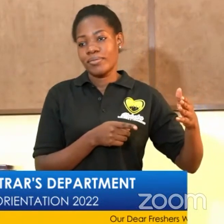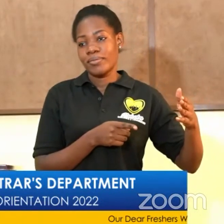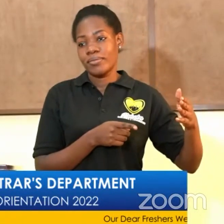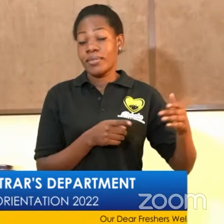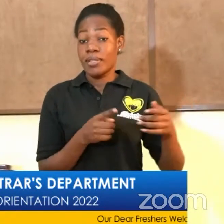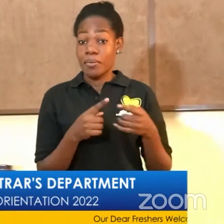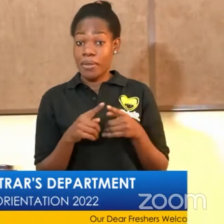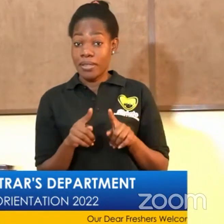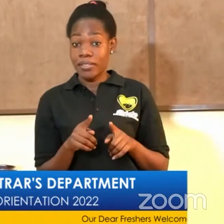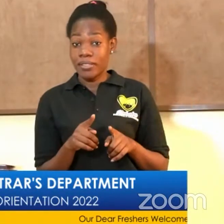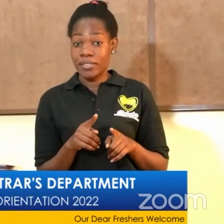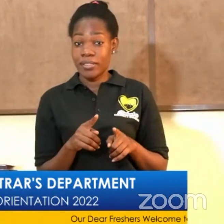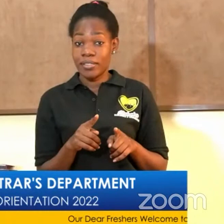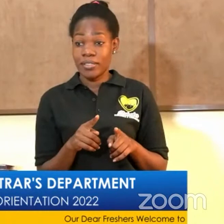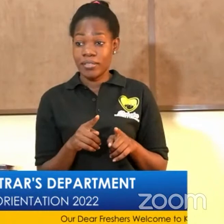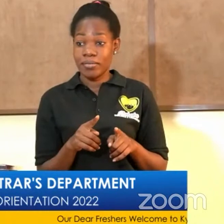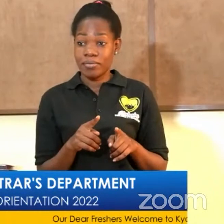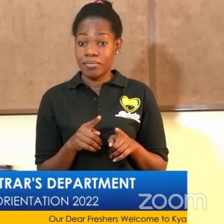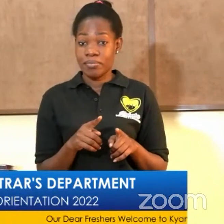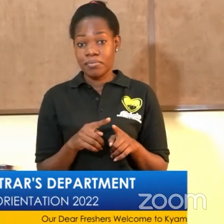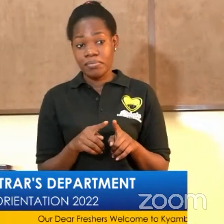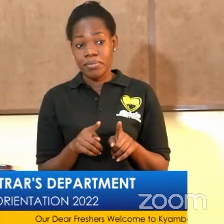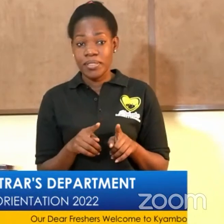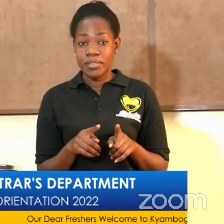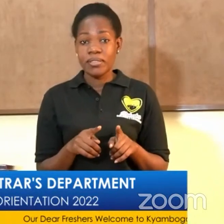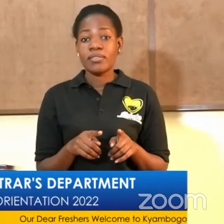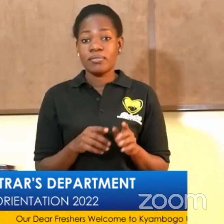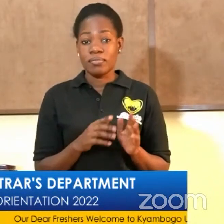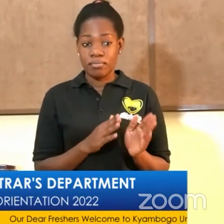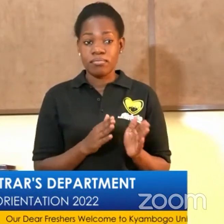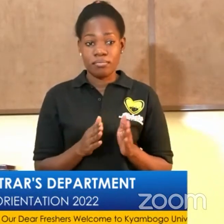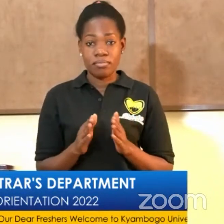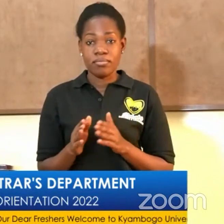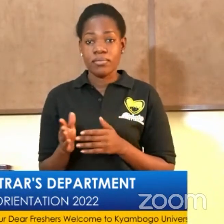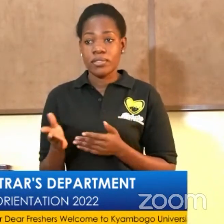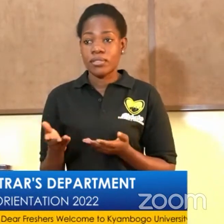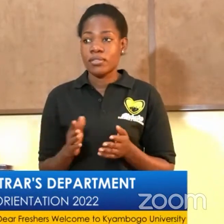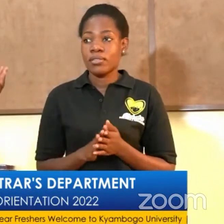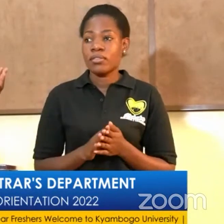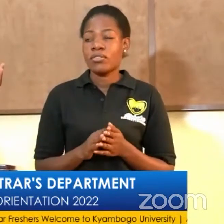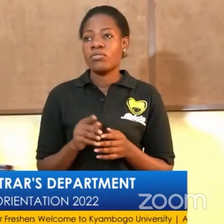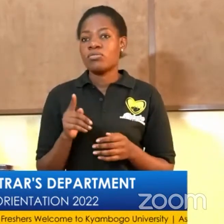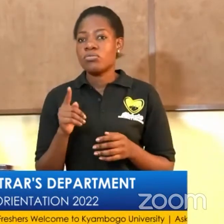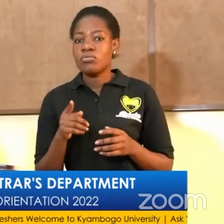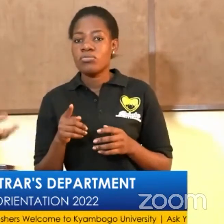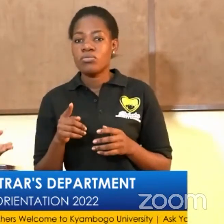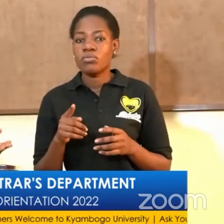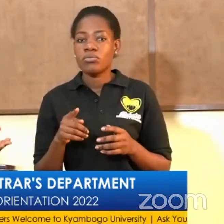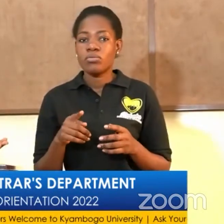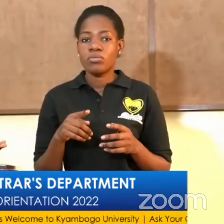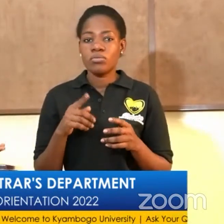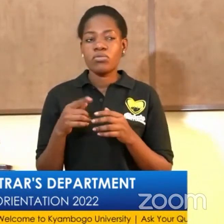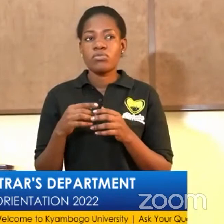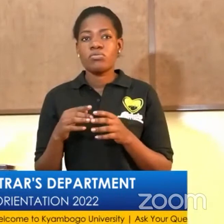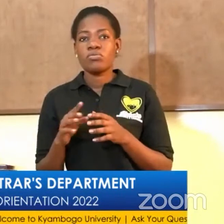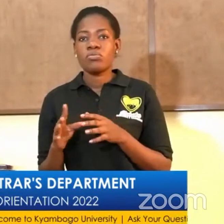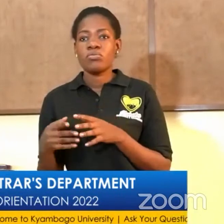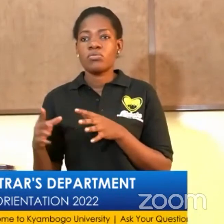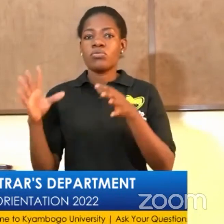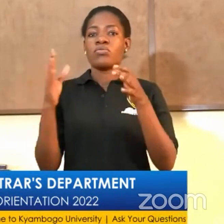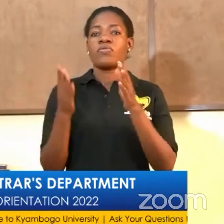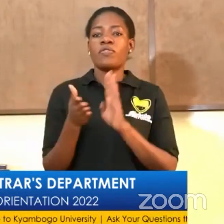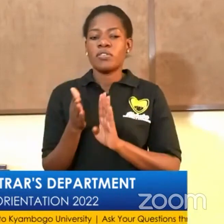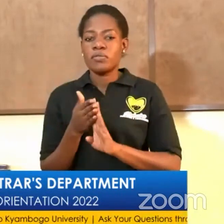But there may be other arrangements. Don't run from day program go to